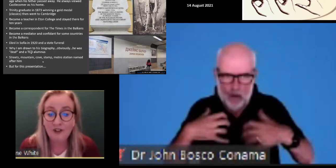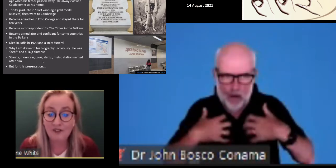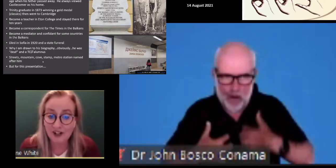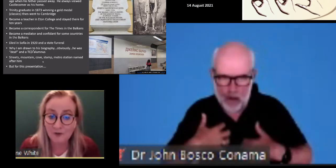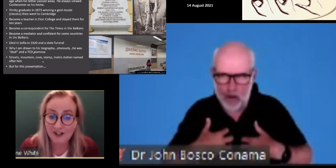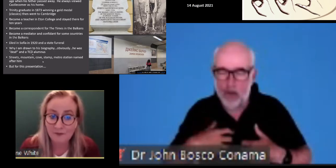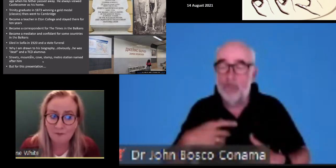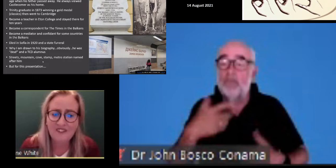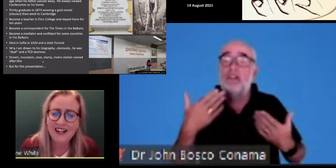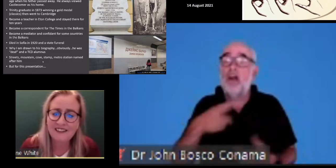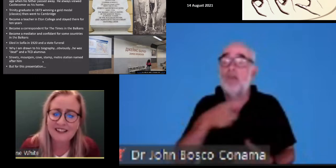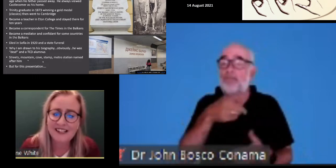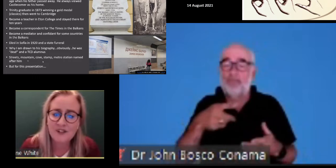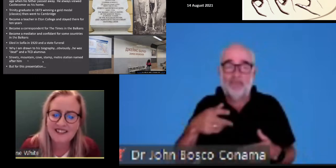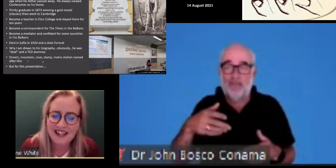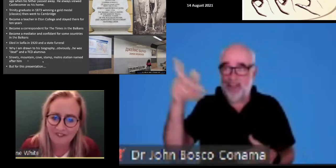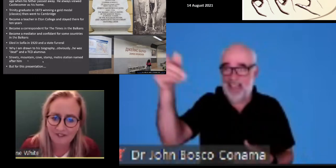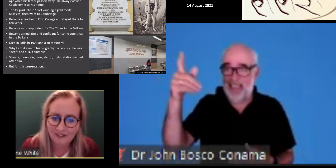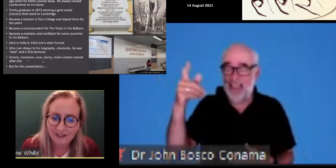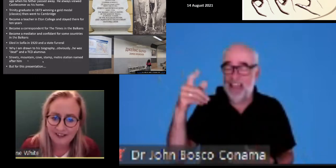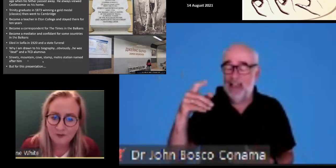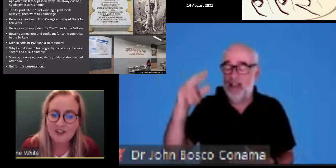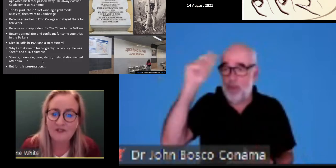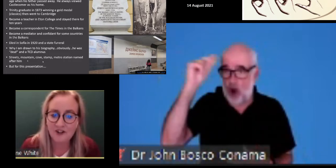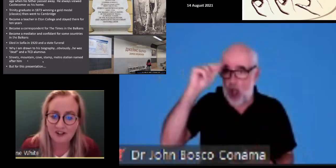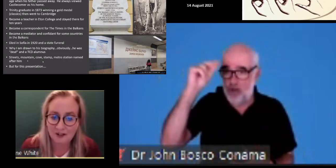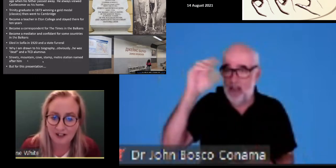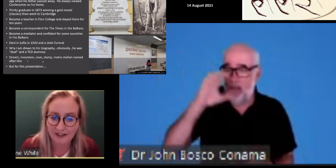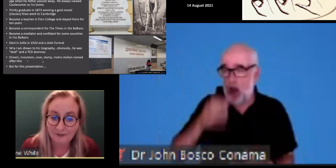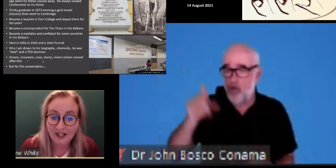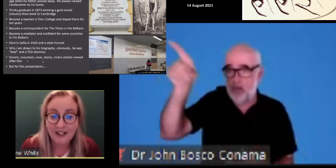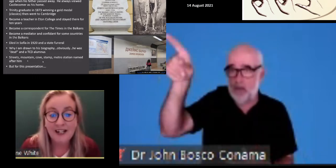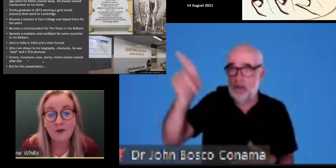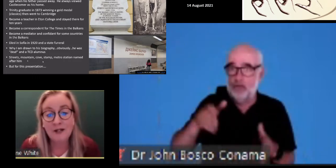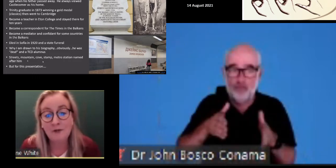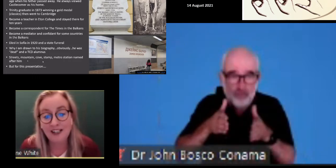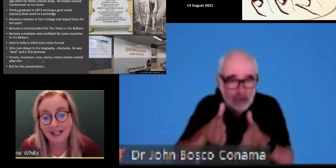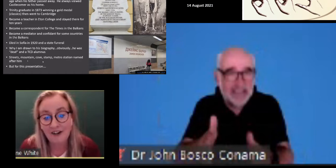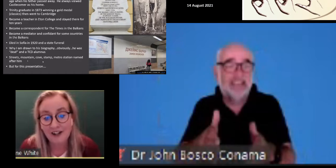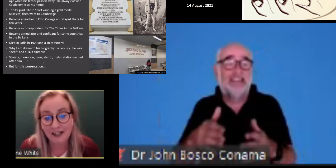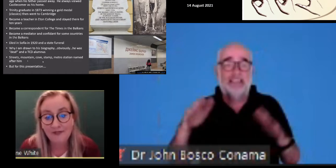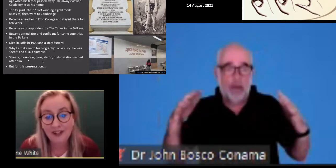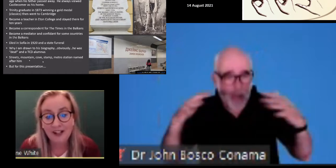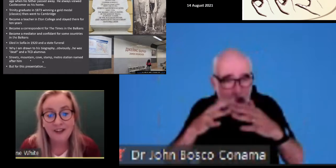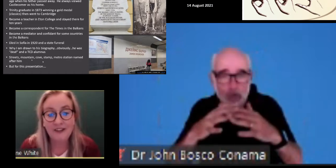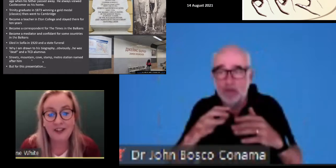have graduated, but the fact that he was deaf was of interest to me. Now, in Bulgaria,